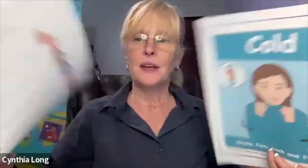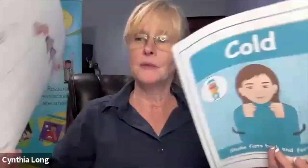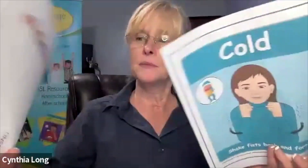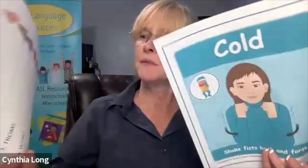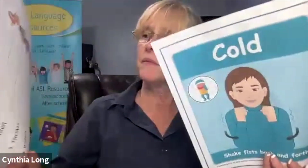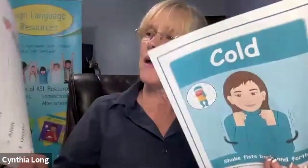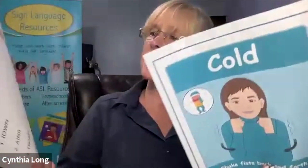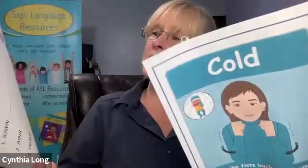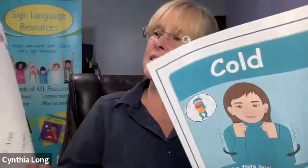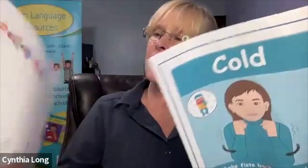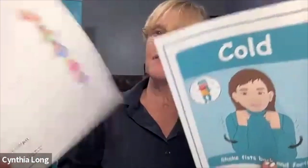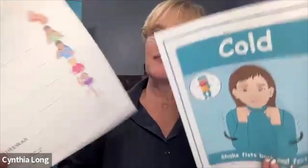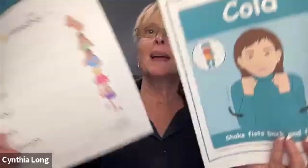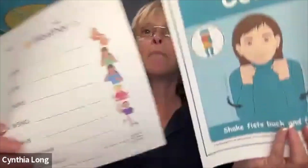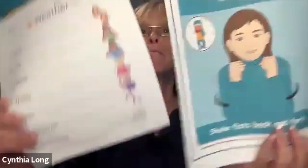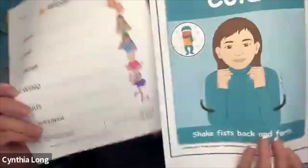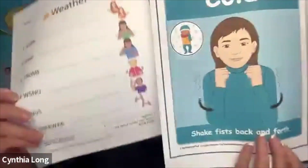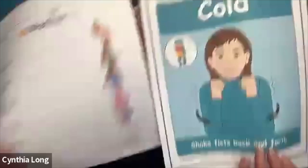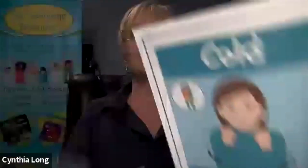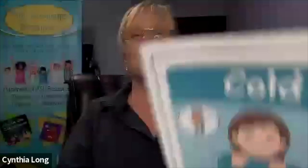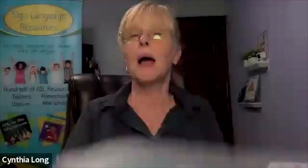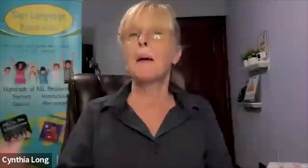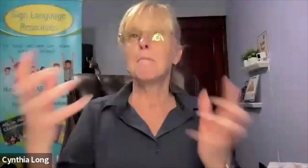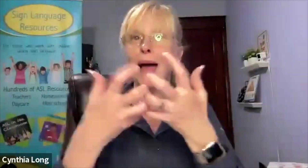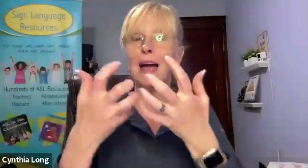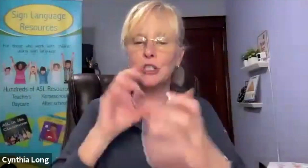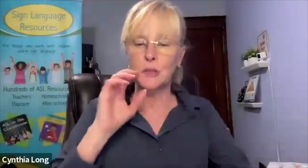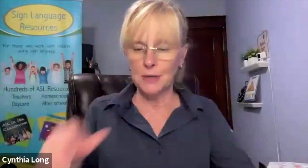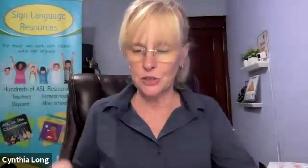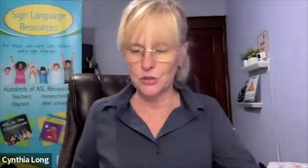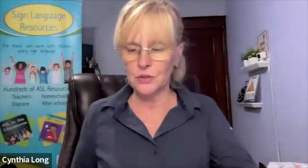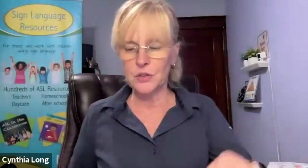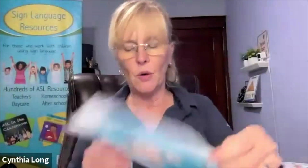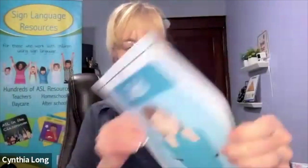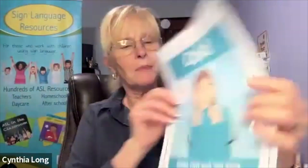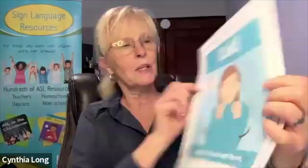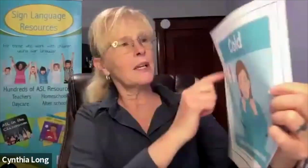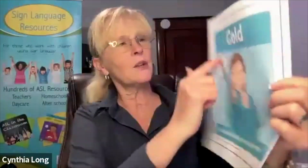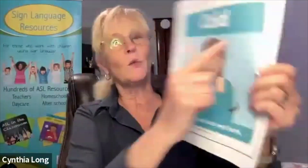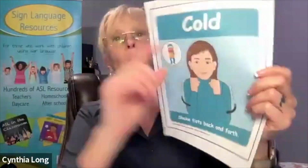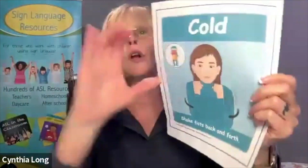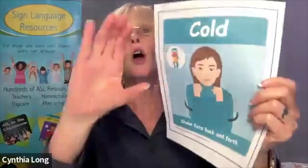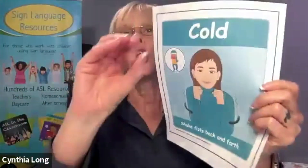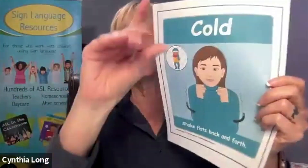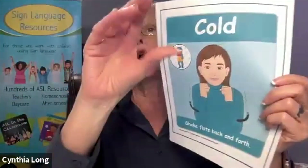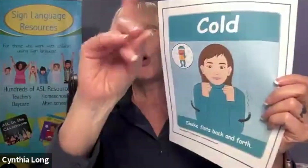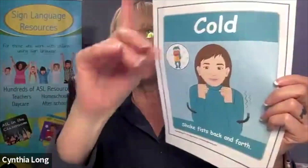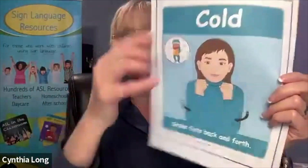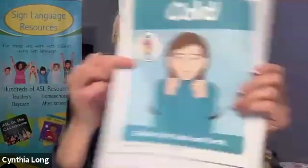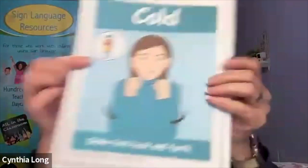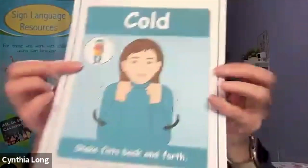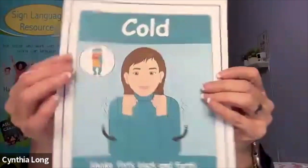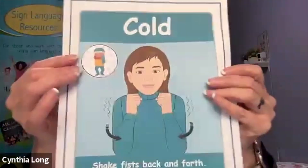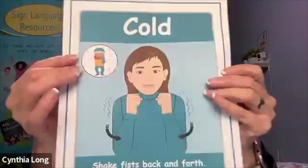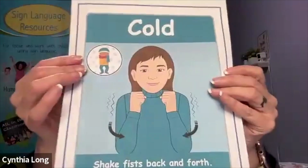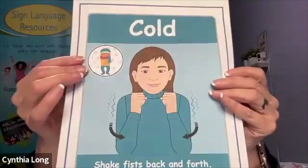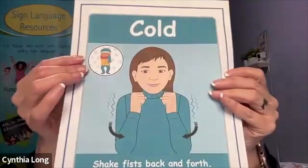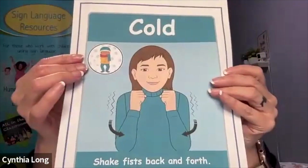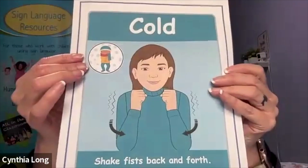them see if they can match the pictures. So I'm looking at the word cold, okay? So